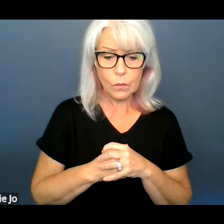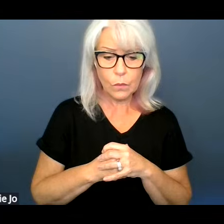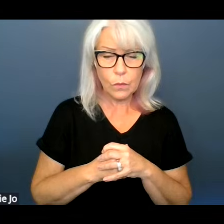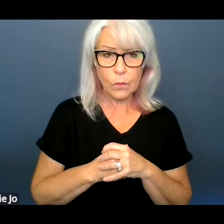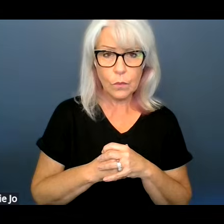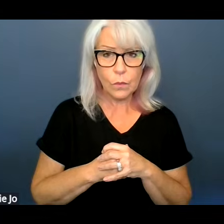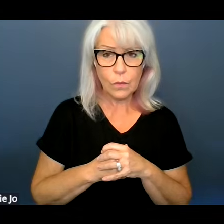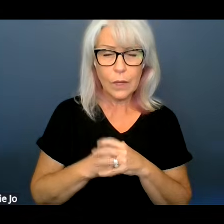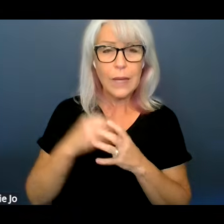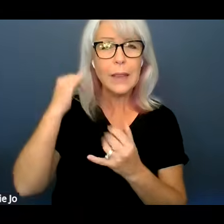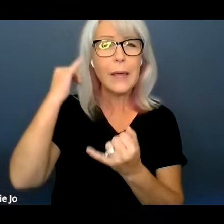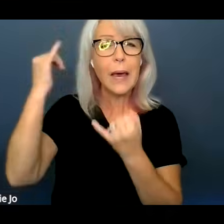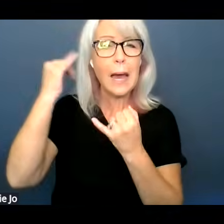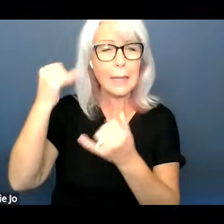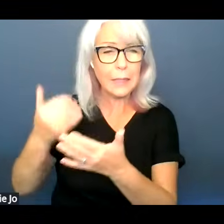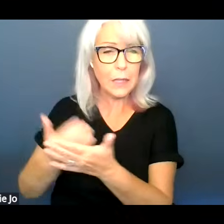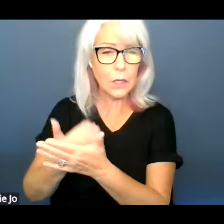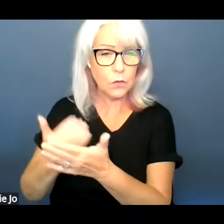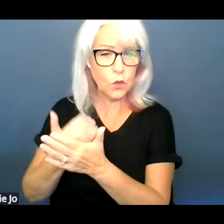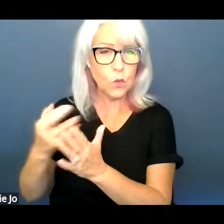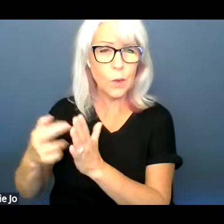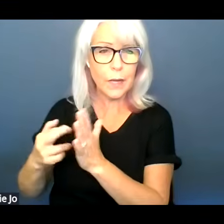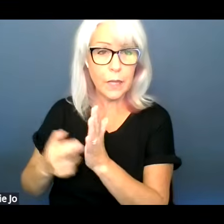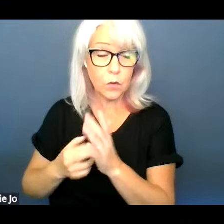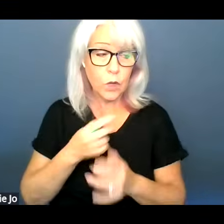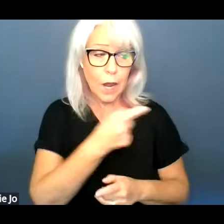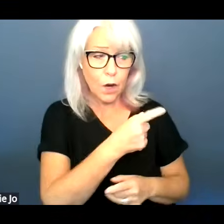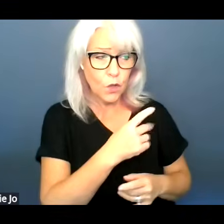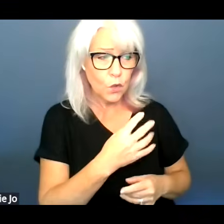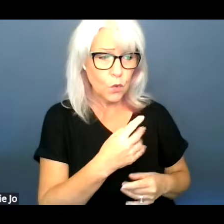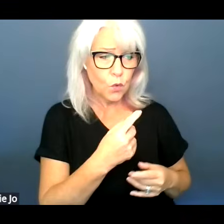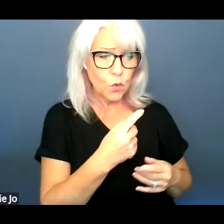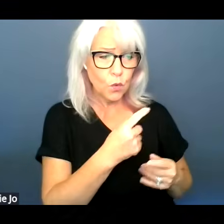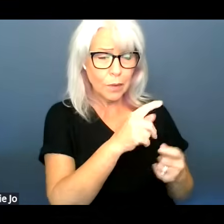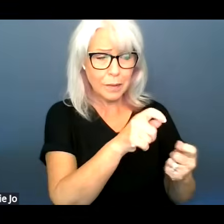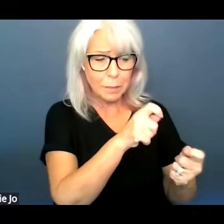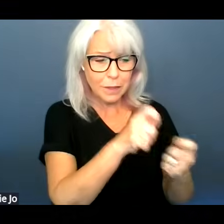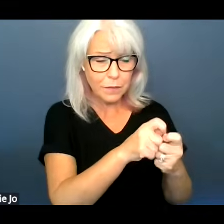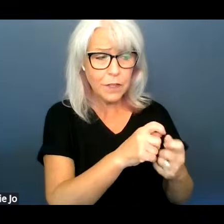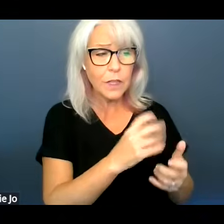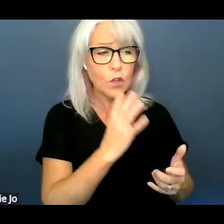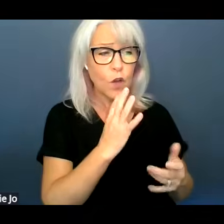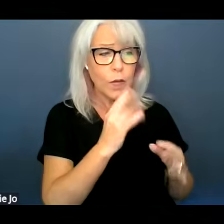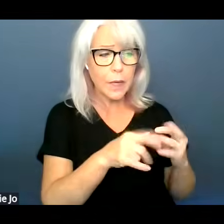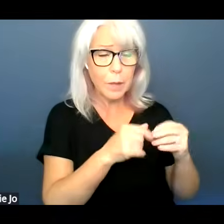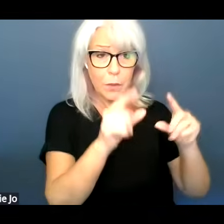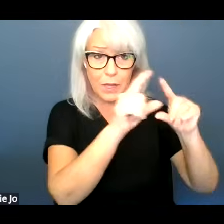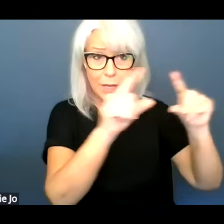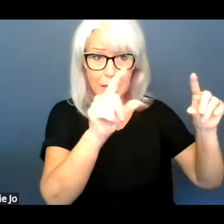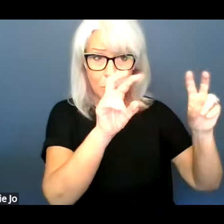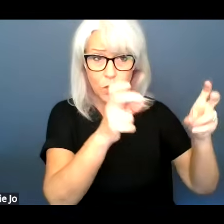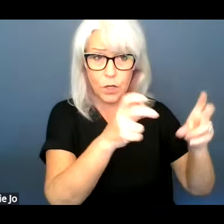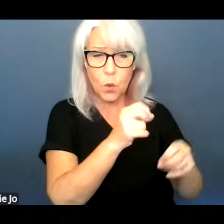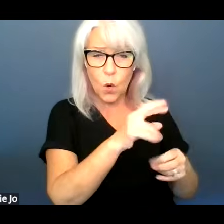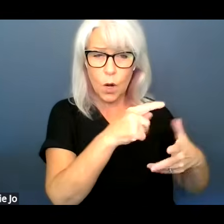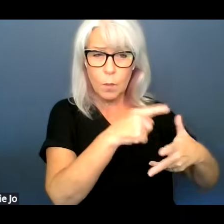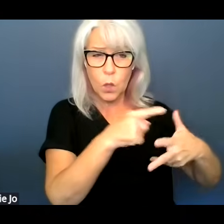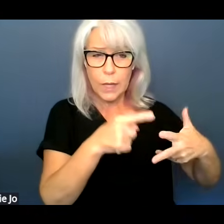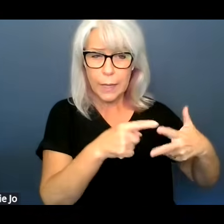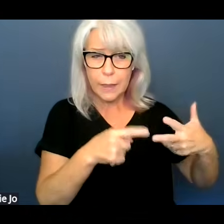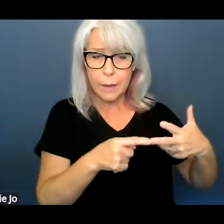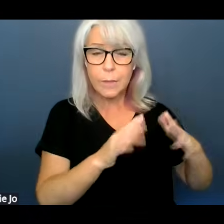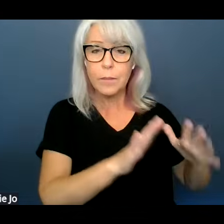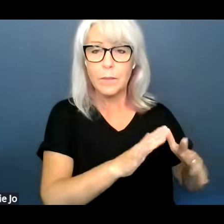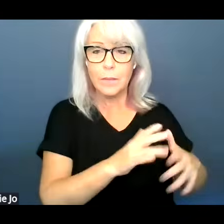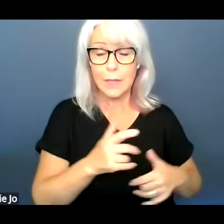Excuse me, Ms. Gerwitz, are you speaking to a bullet or to the caption? I'm sorry, what? To the caption. Caption, okay. oh, okay. Can